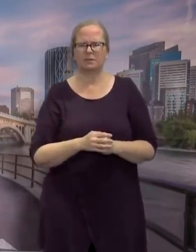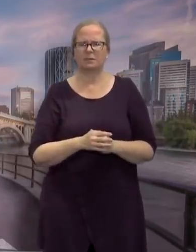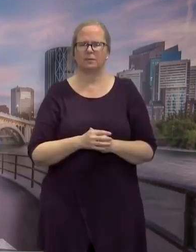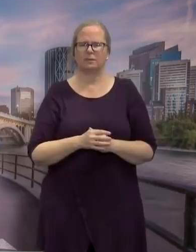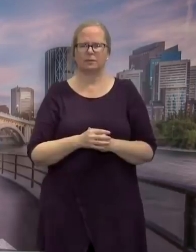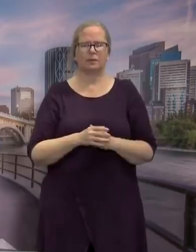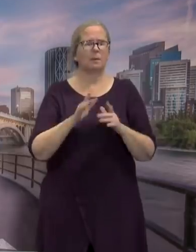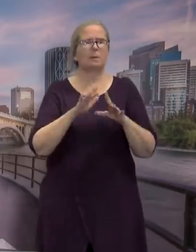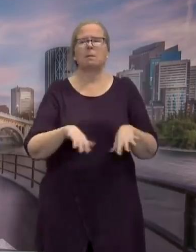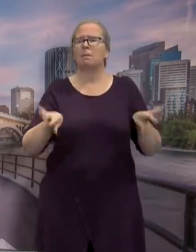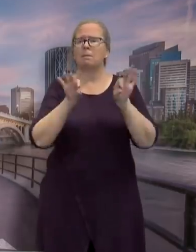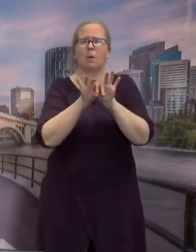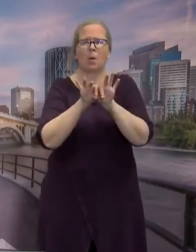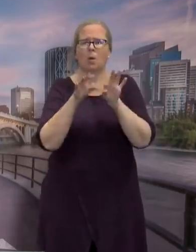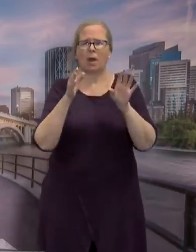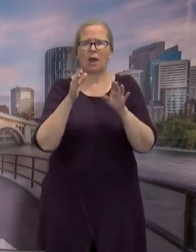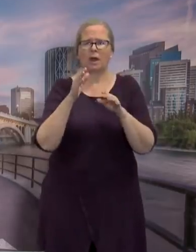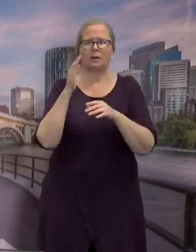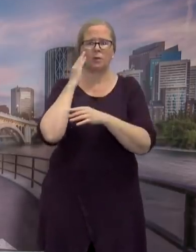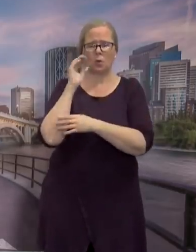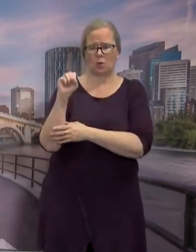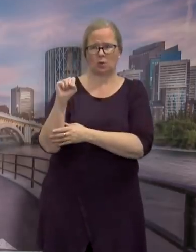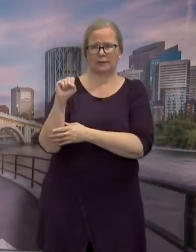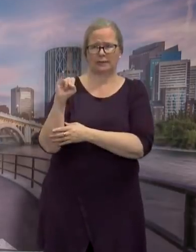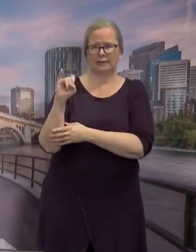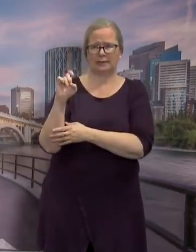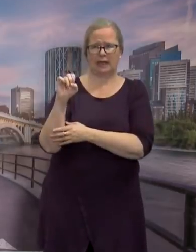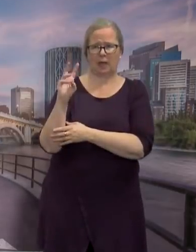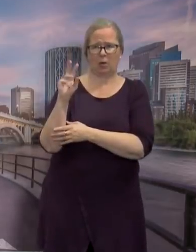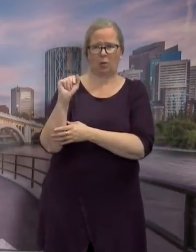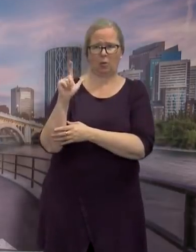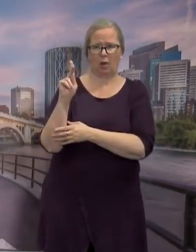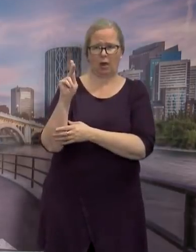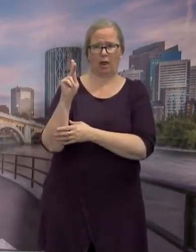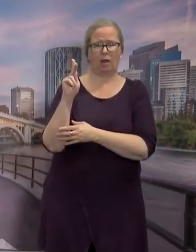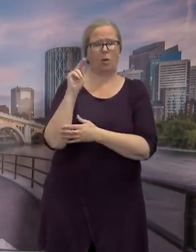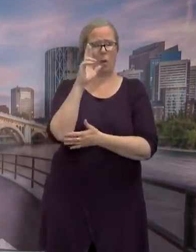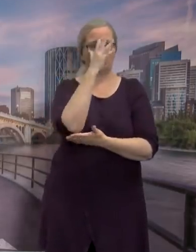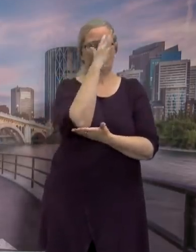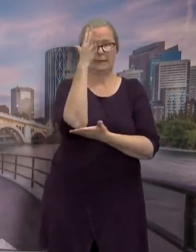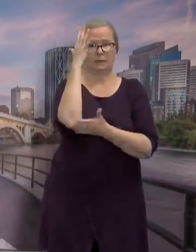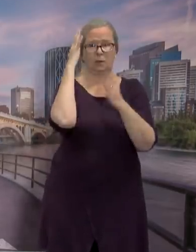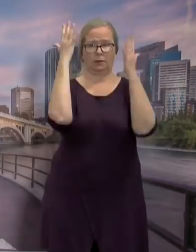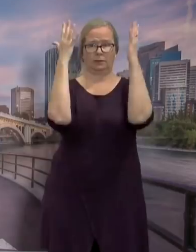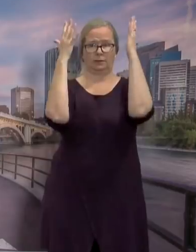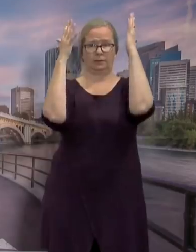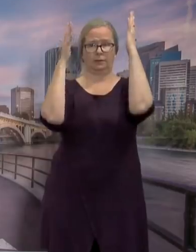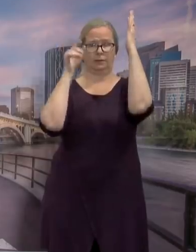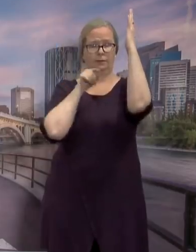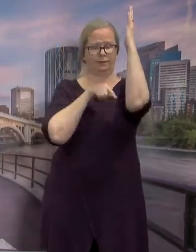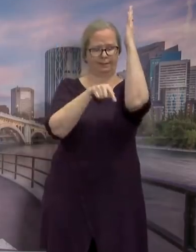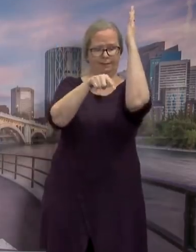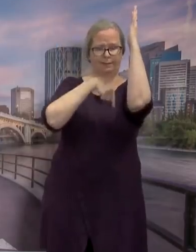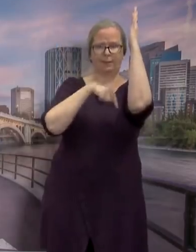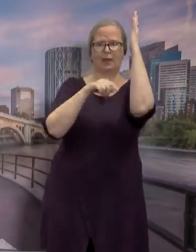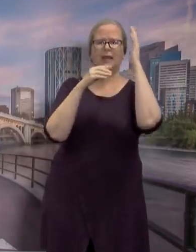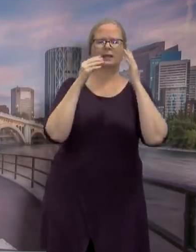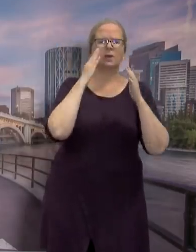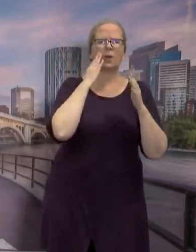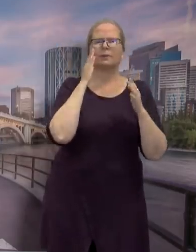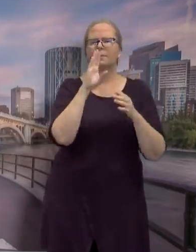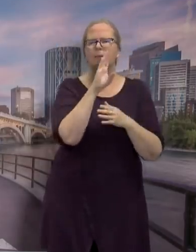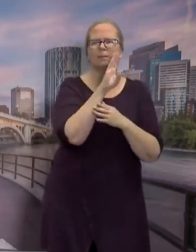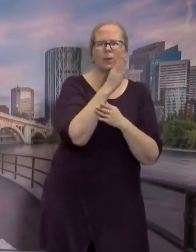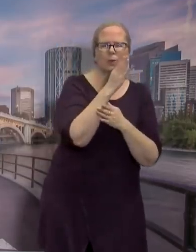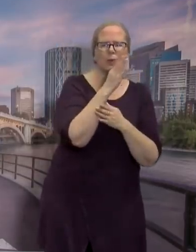furniture zone, where you see trees, where you leave your green, blue, black carts, or where there are bike racks, not on the bike